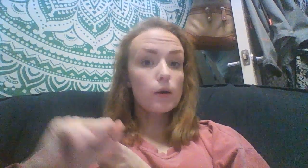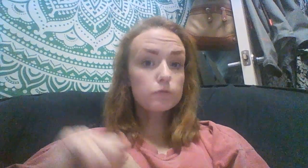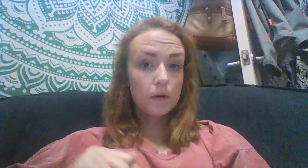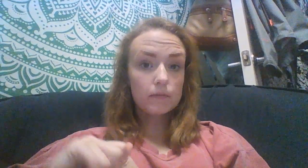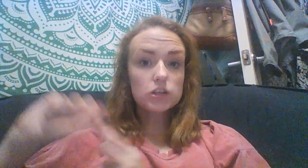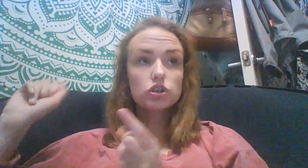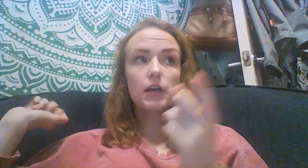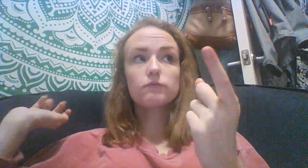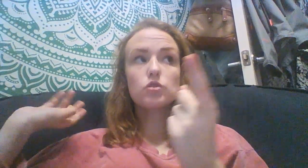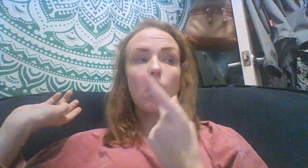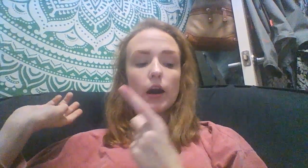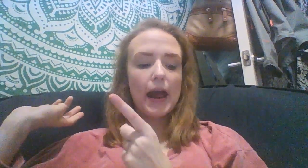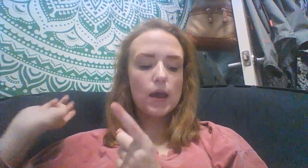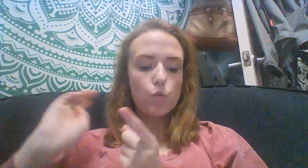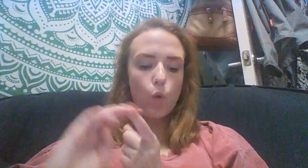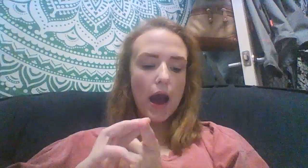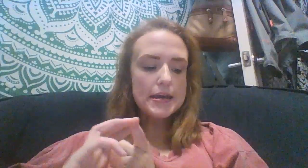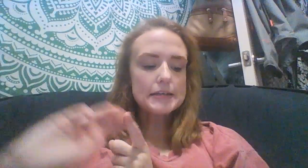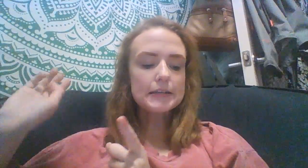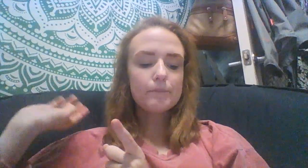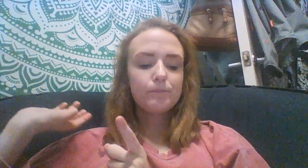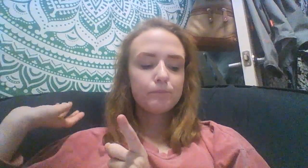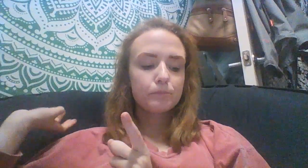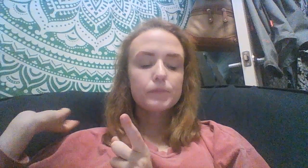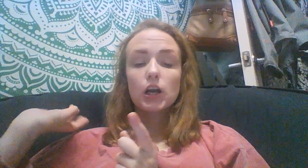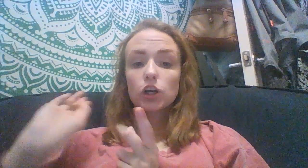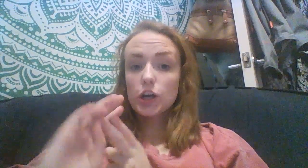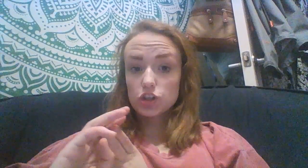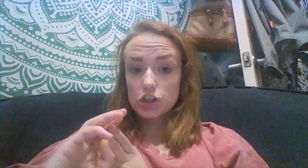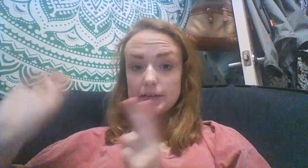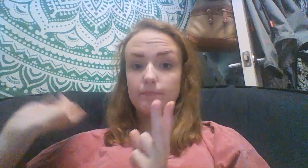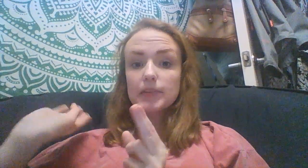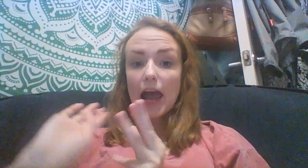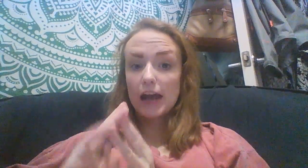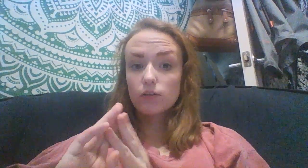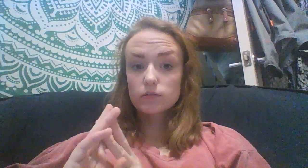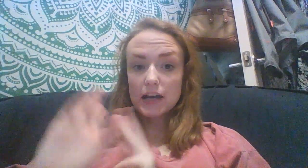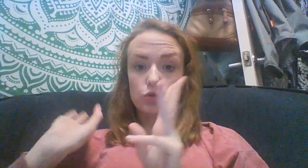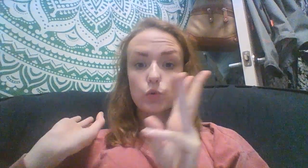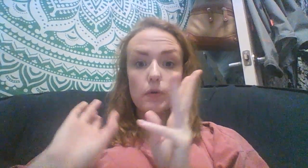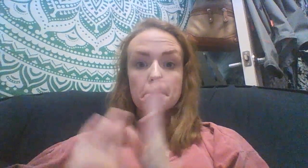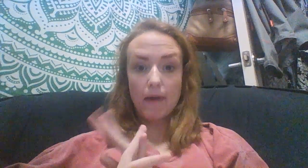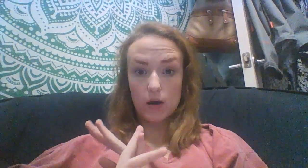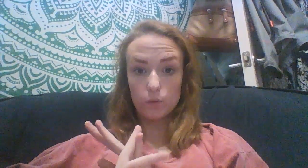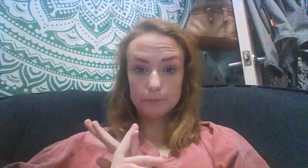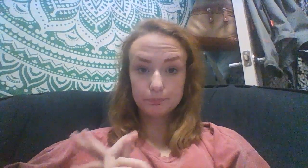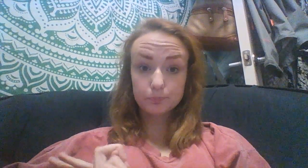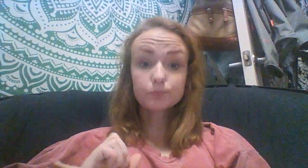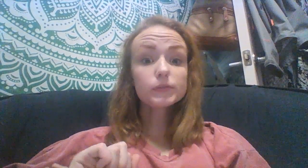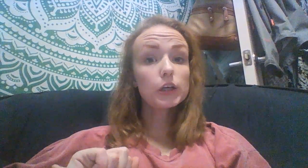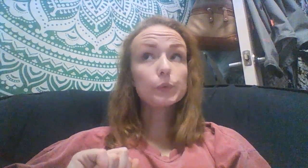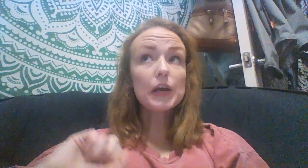most privileged if you are a white, Christian, heterosexual male.